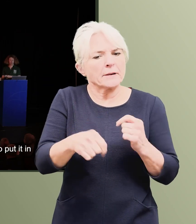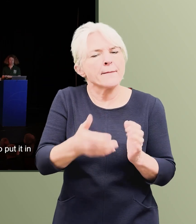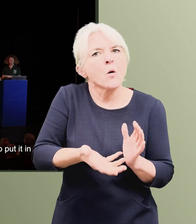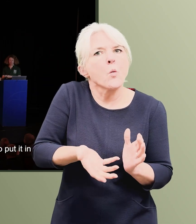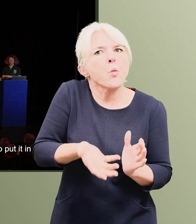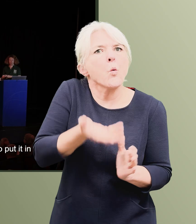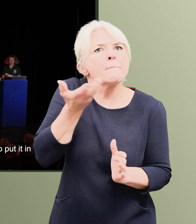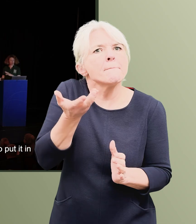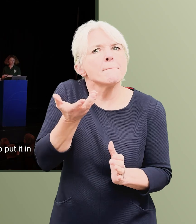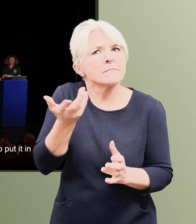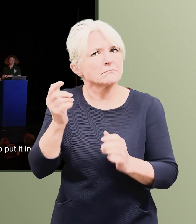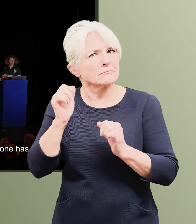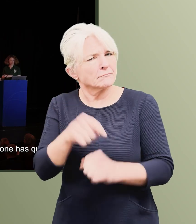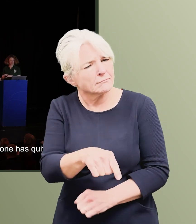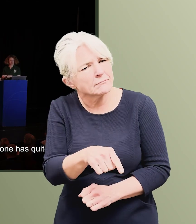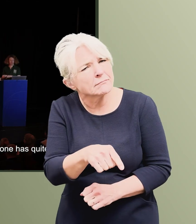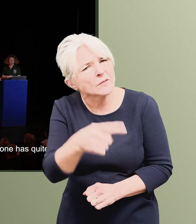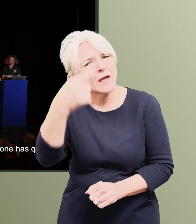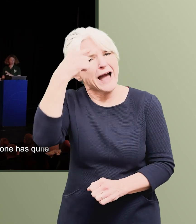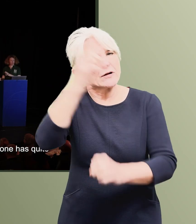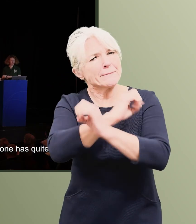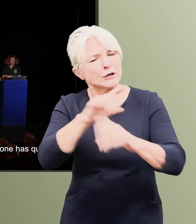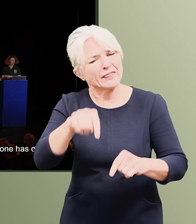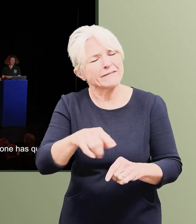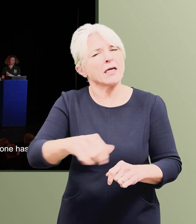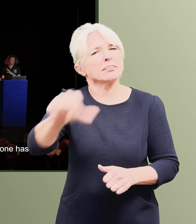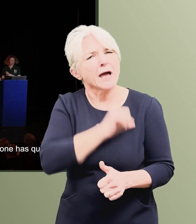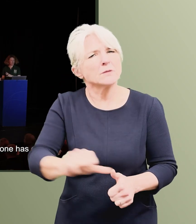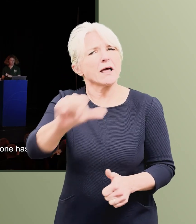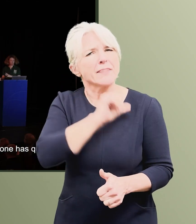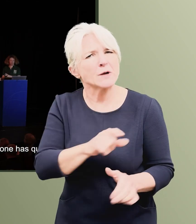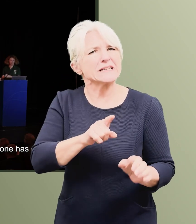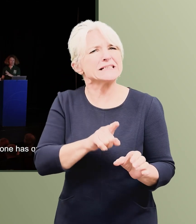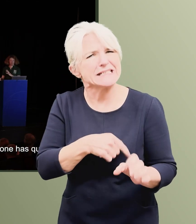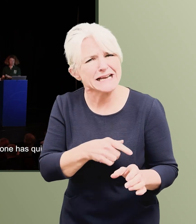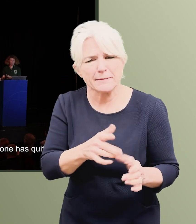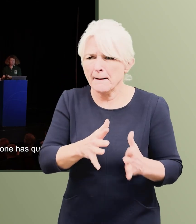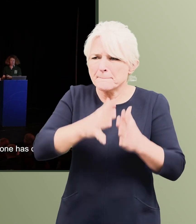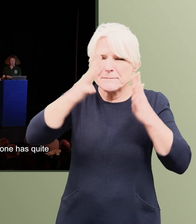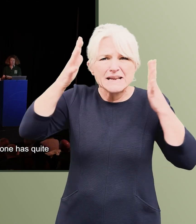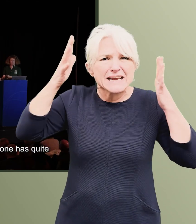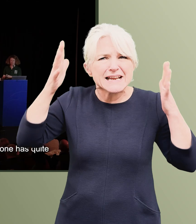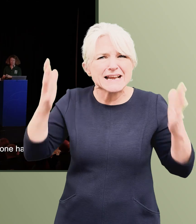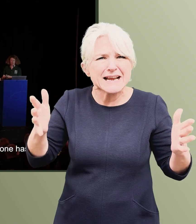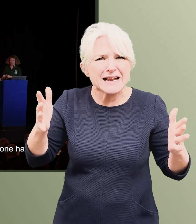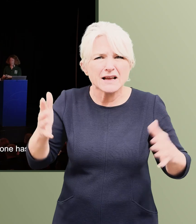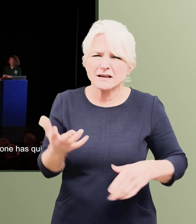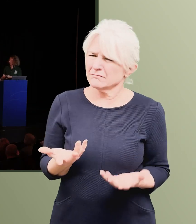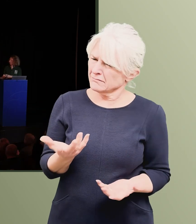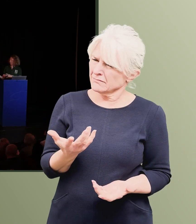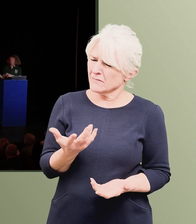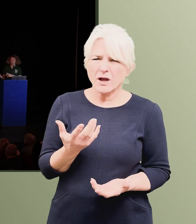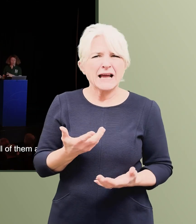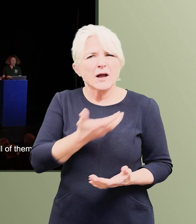in perspective. So they're returning to this site for 1,000 years to heat water, and no one has quite worked out why that